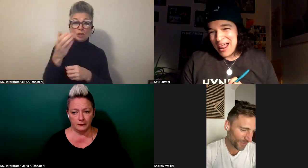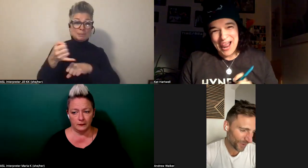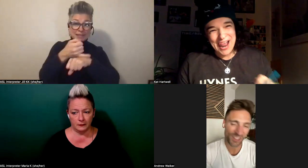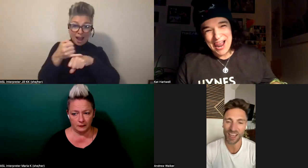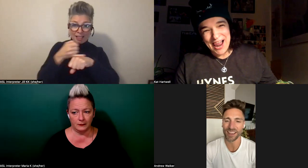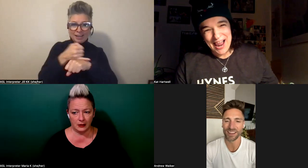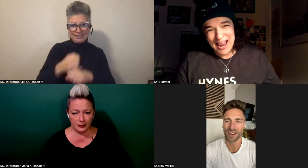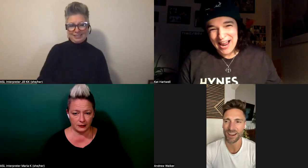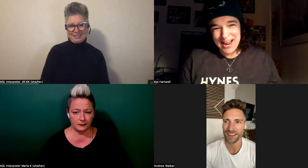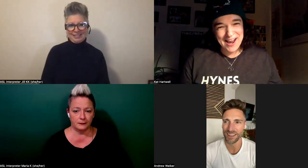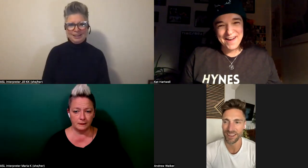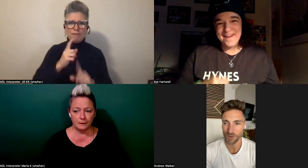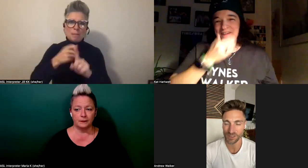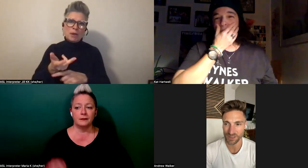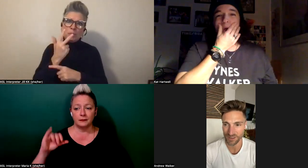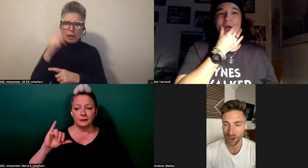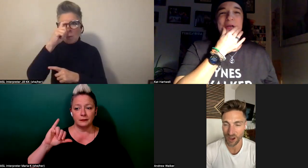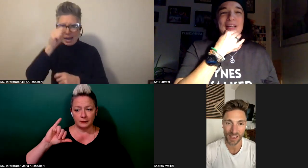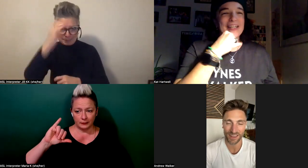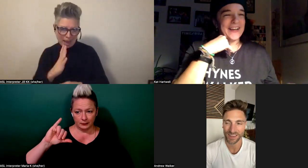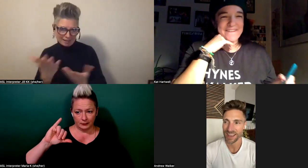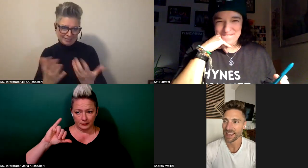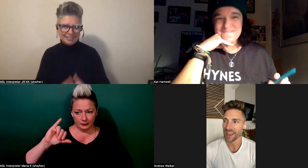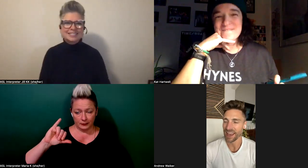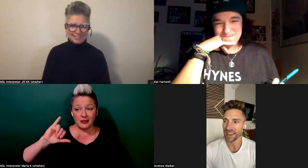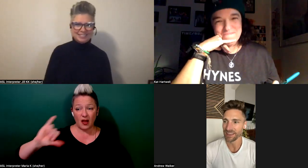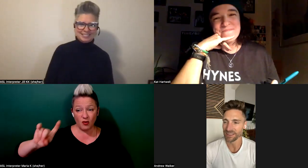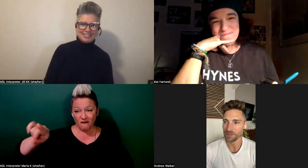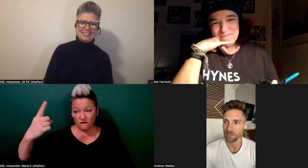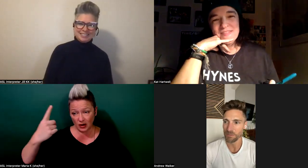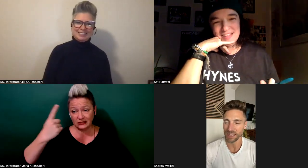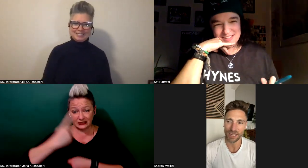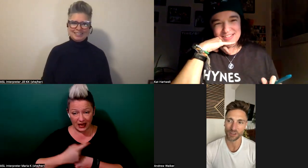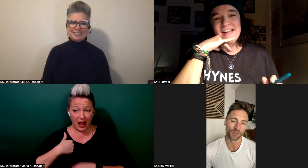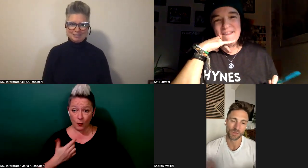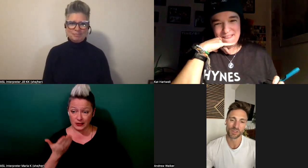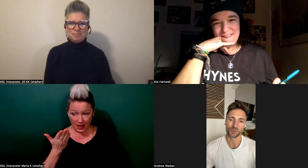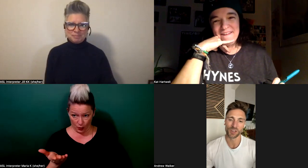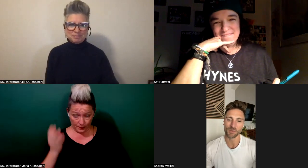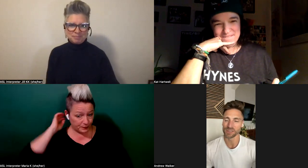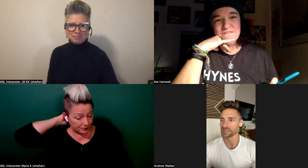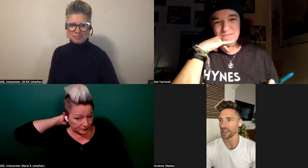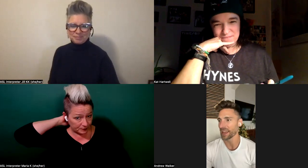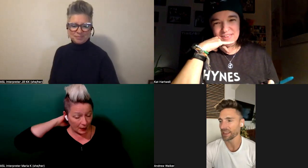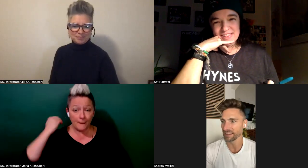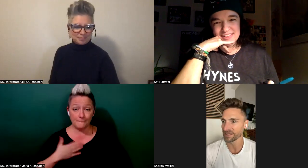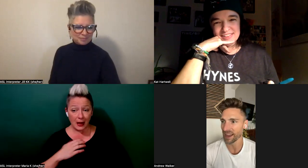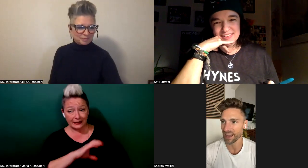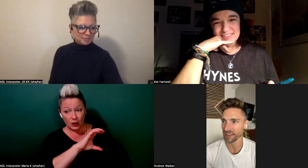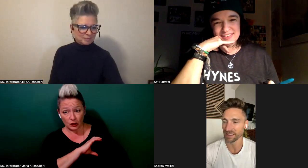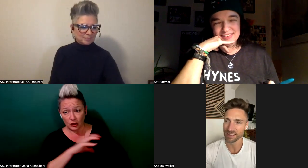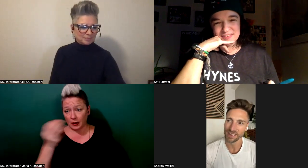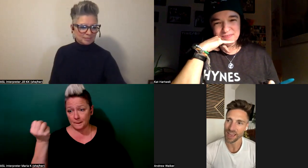It was the first day that I was on set, and my character was Mr. Christmas,